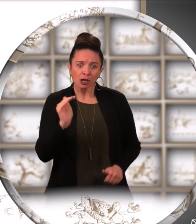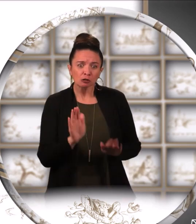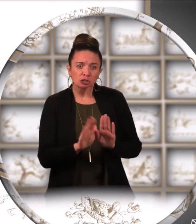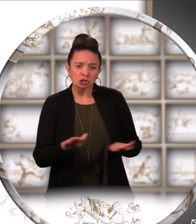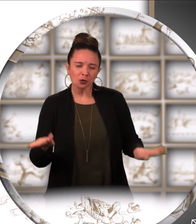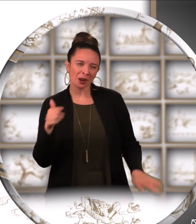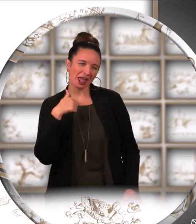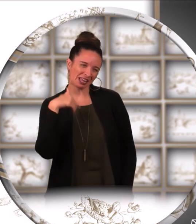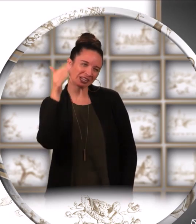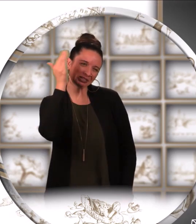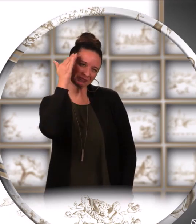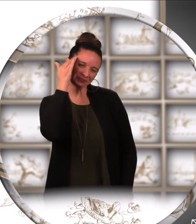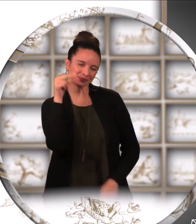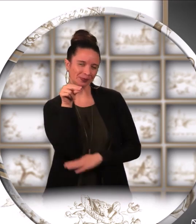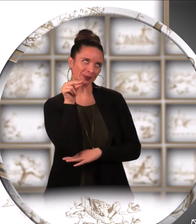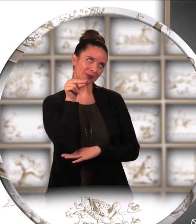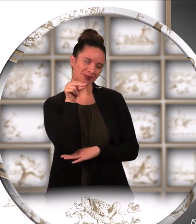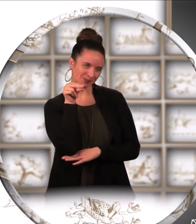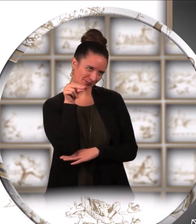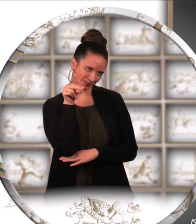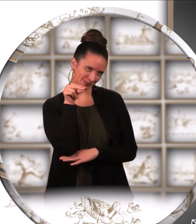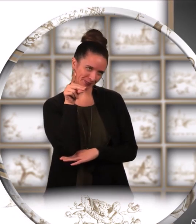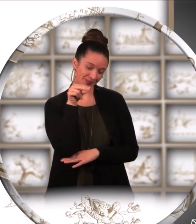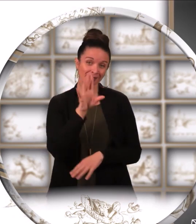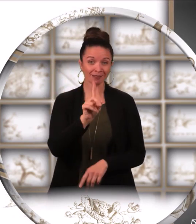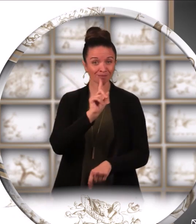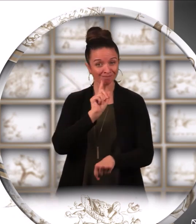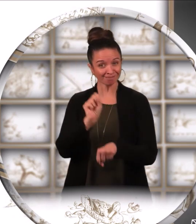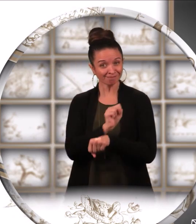children." And she did.